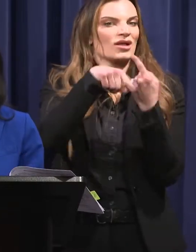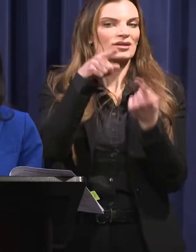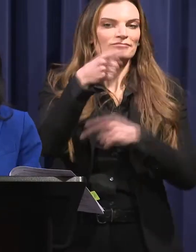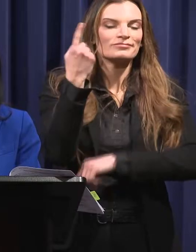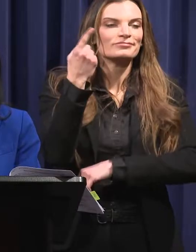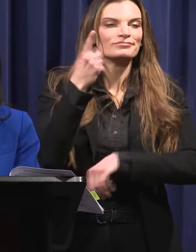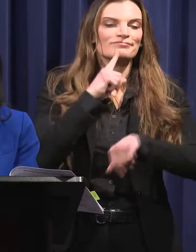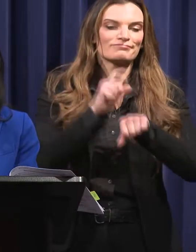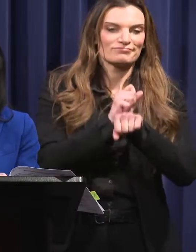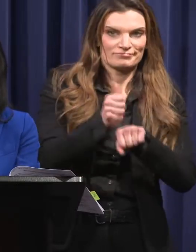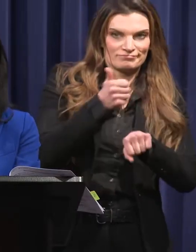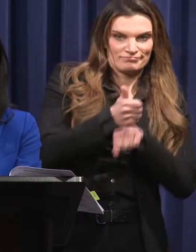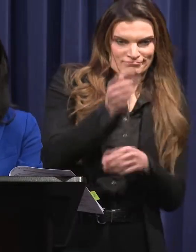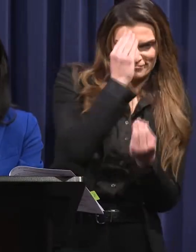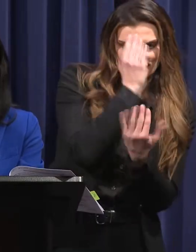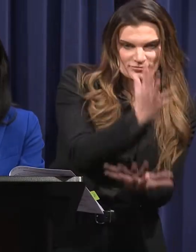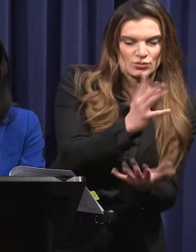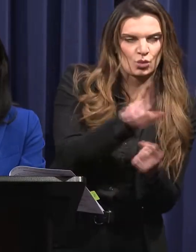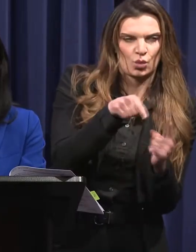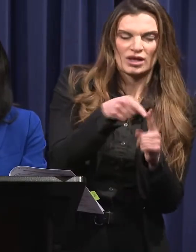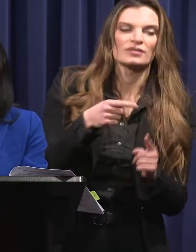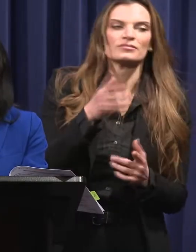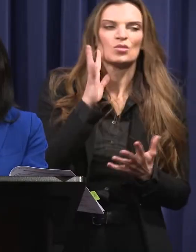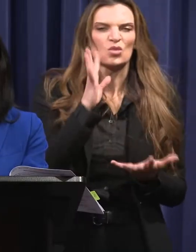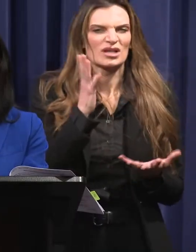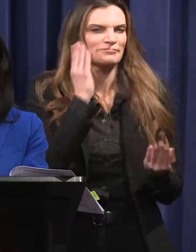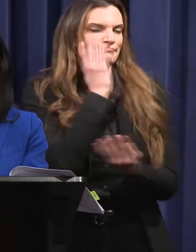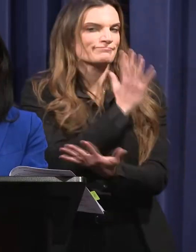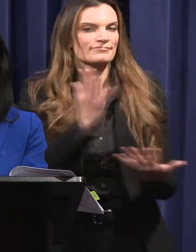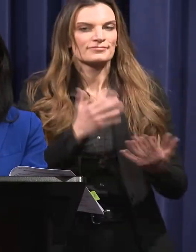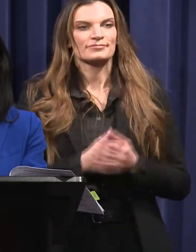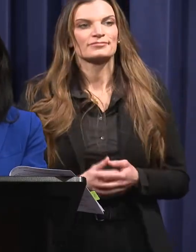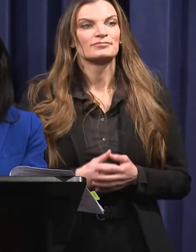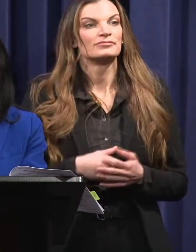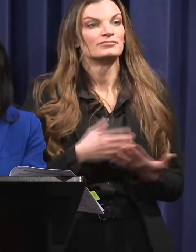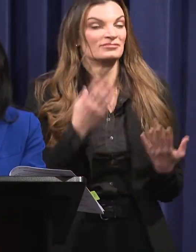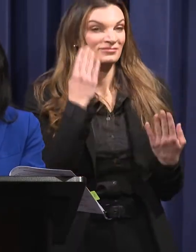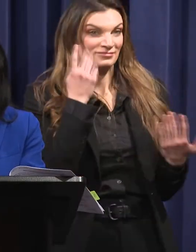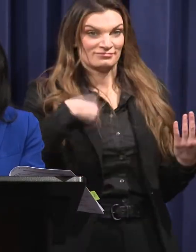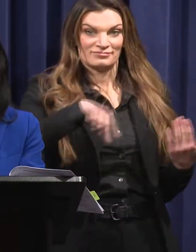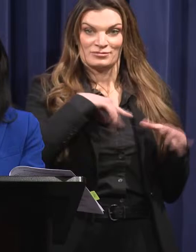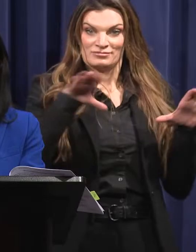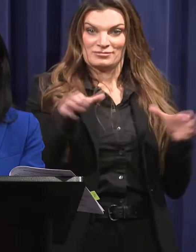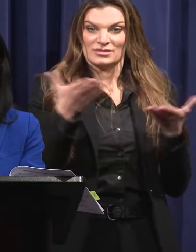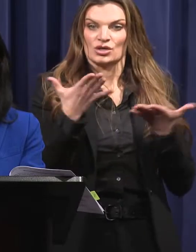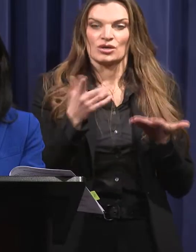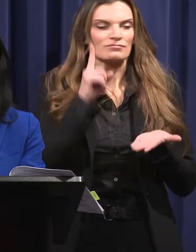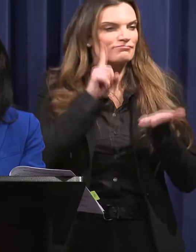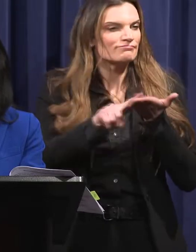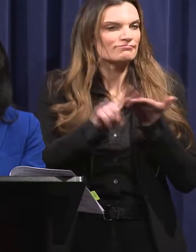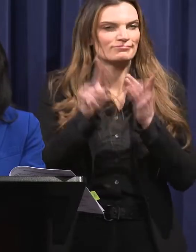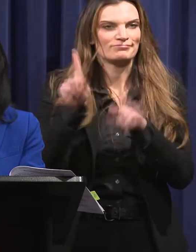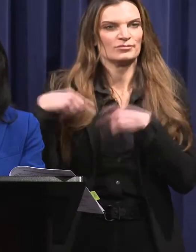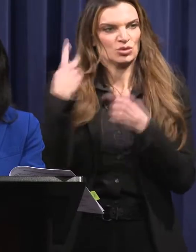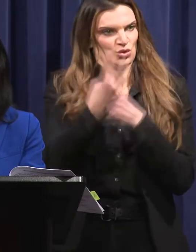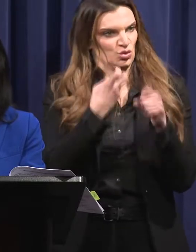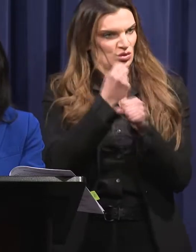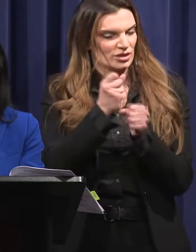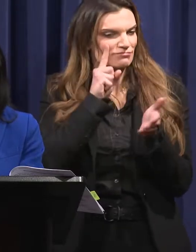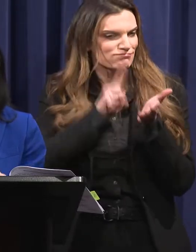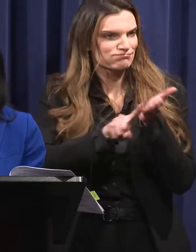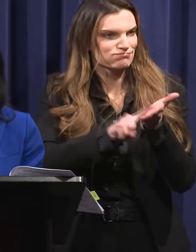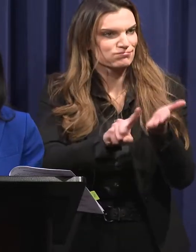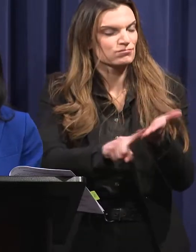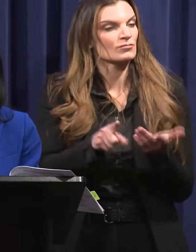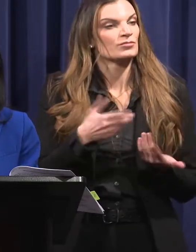these charges come on the heels of a nearly 2-year-long investigation that began with criminal referral from the